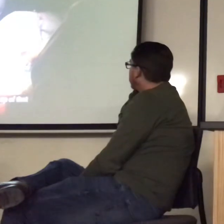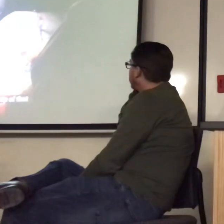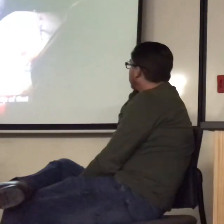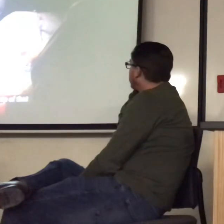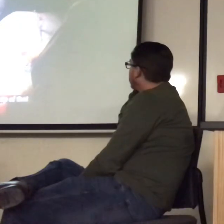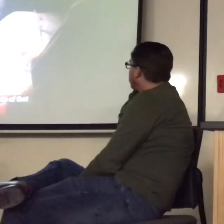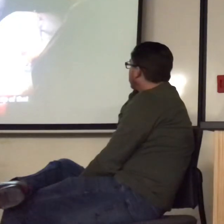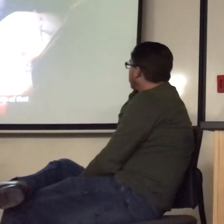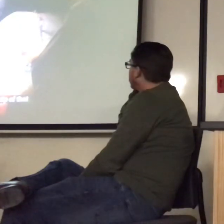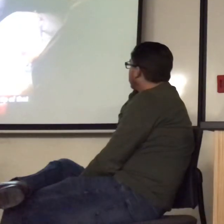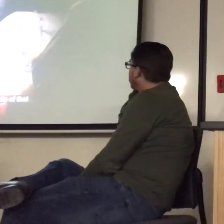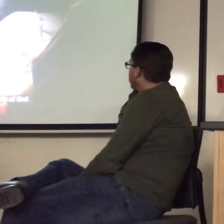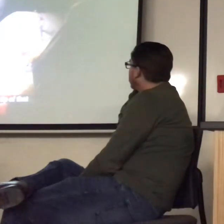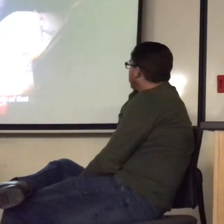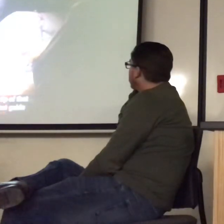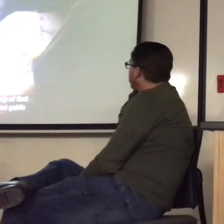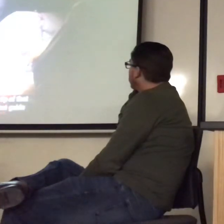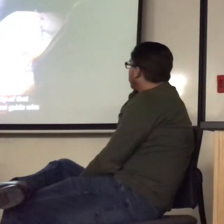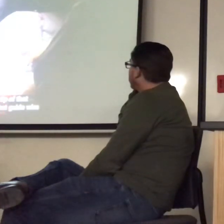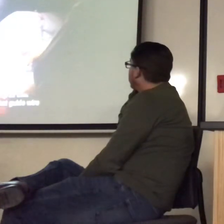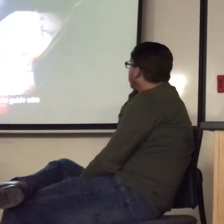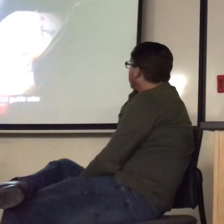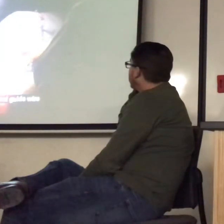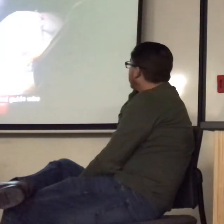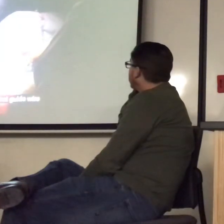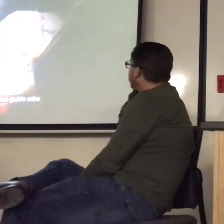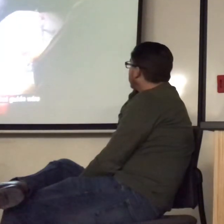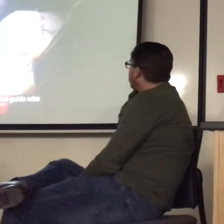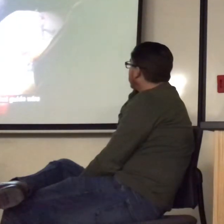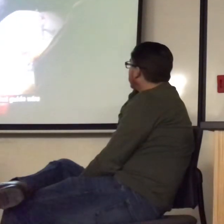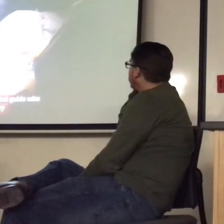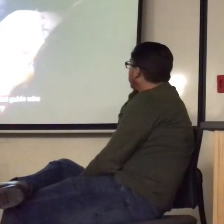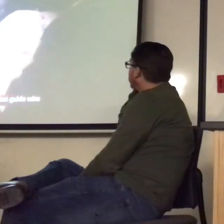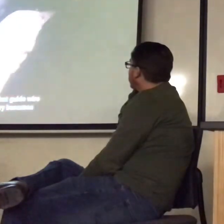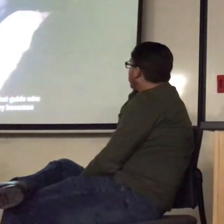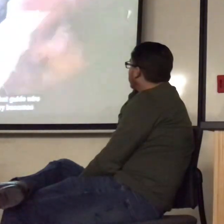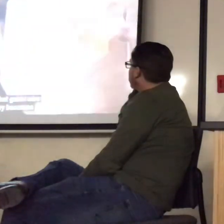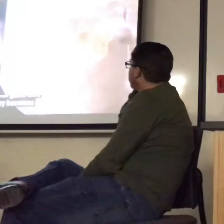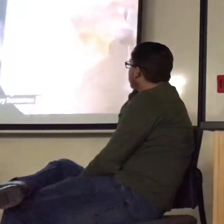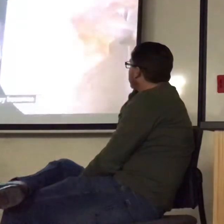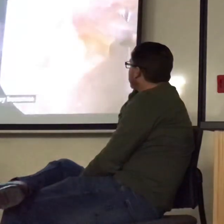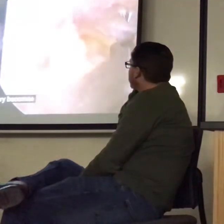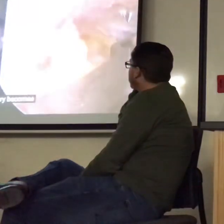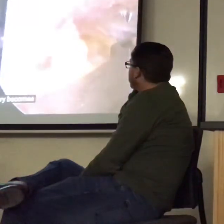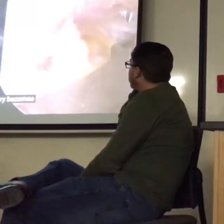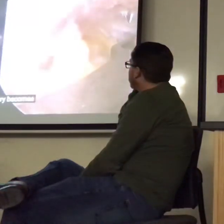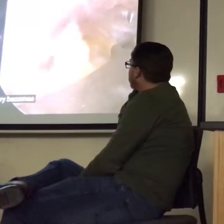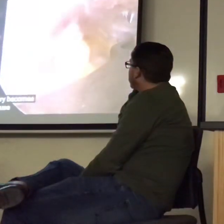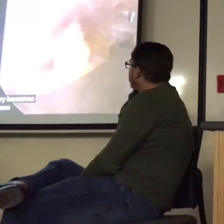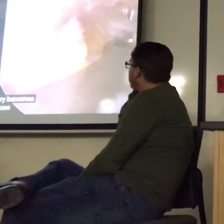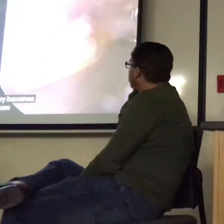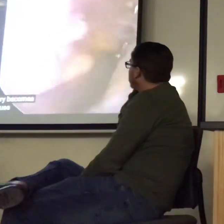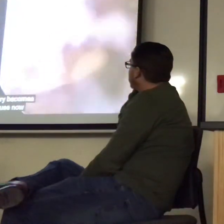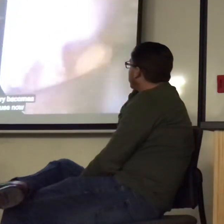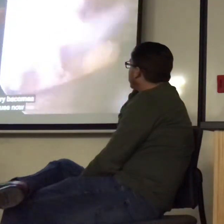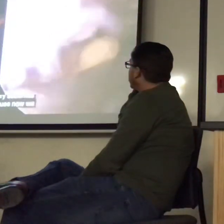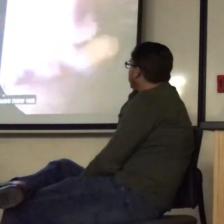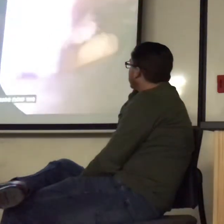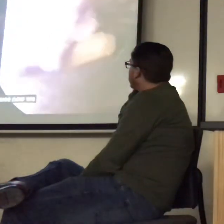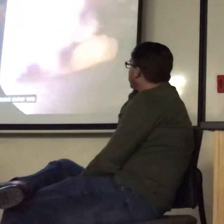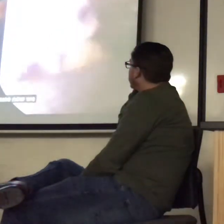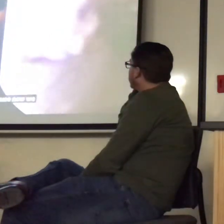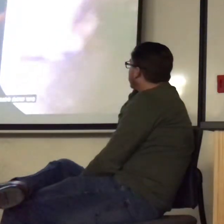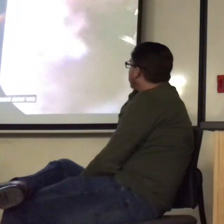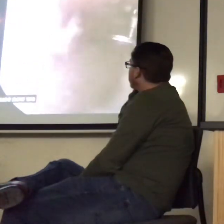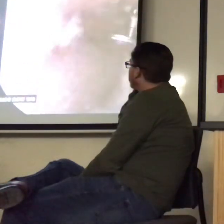that guide wire. Once we have that guide wire in position, really the surgery becomes fairly straightforward, because now we